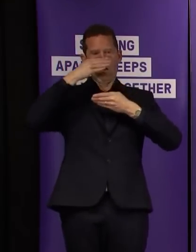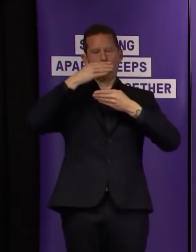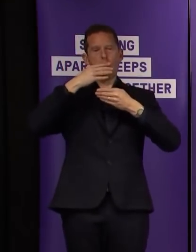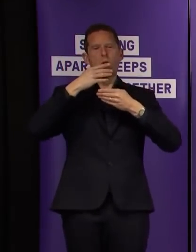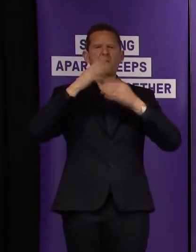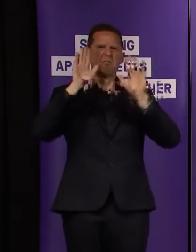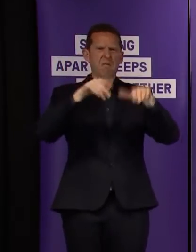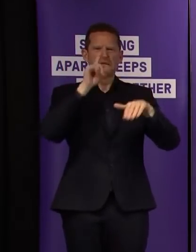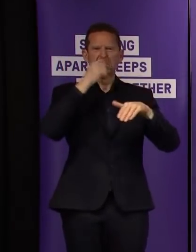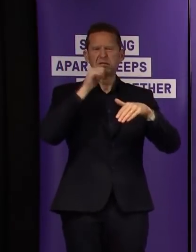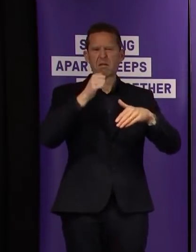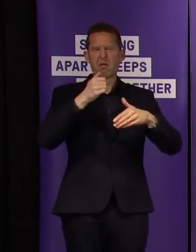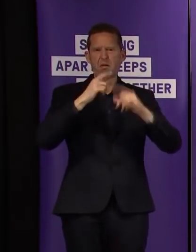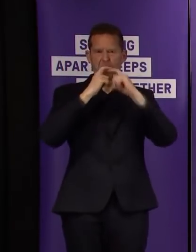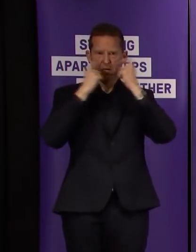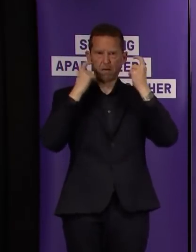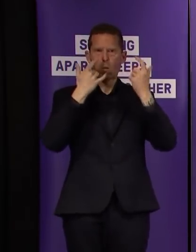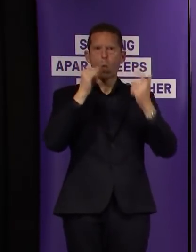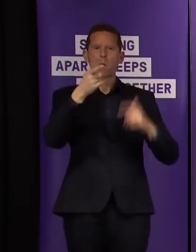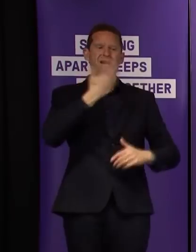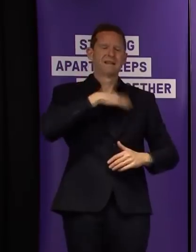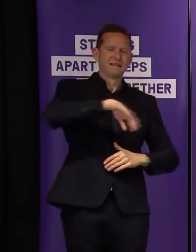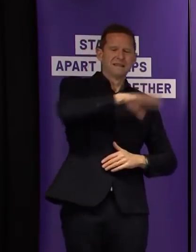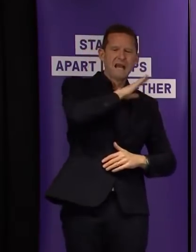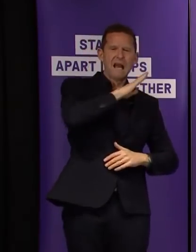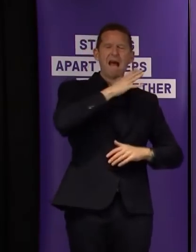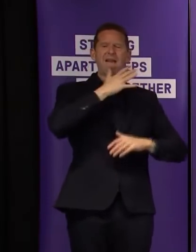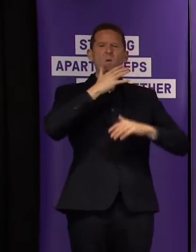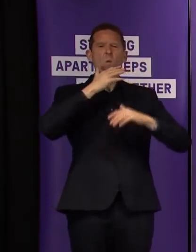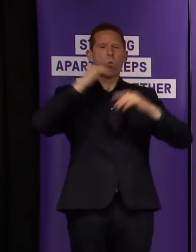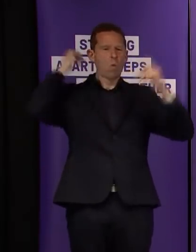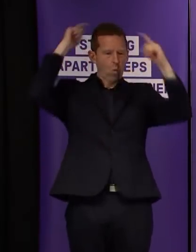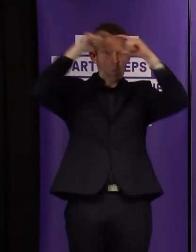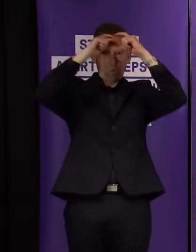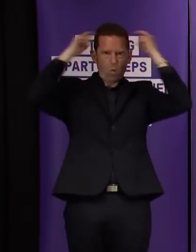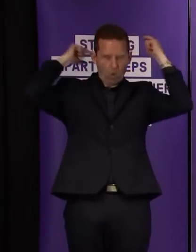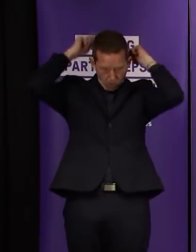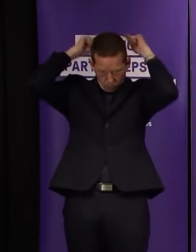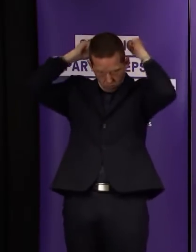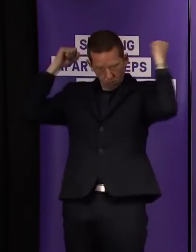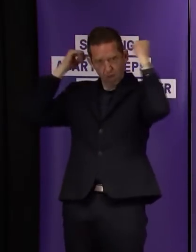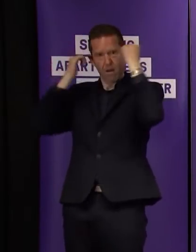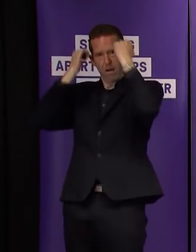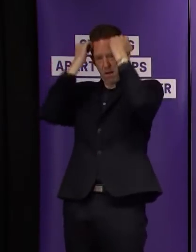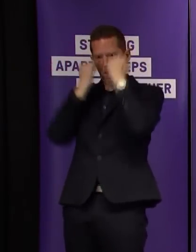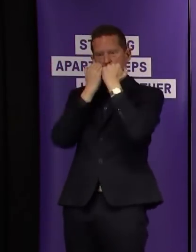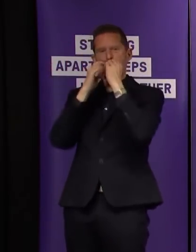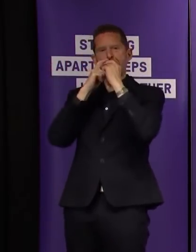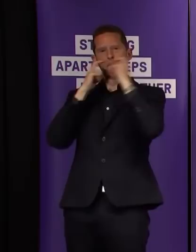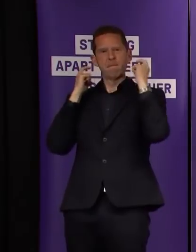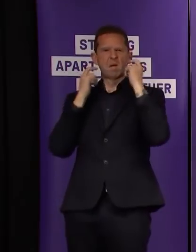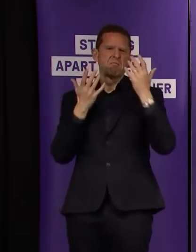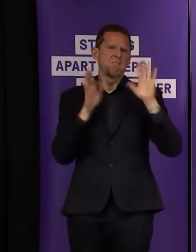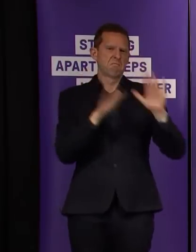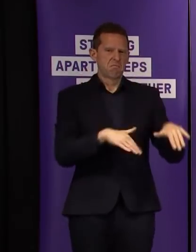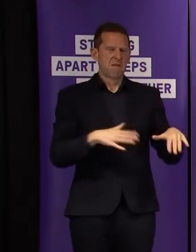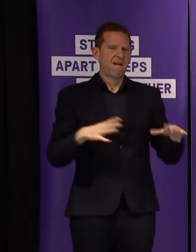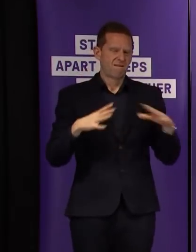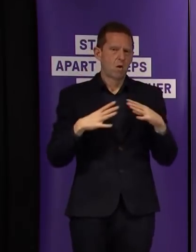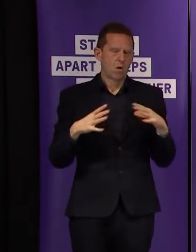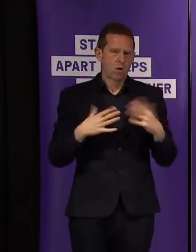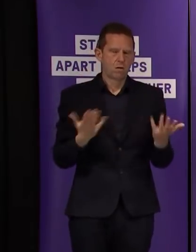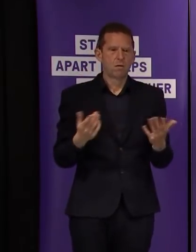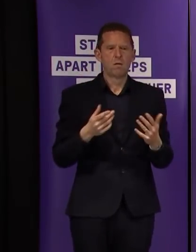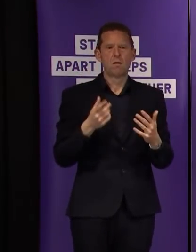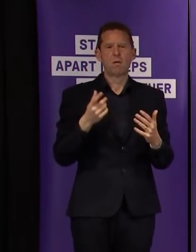access something. And so having a scarf or bandana is an option for people so that they wouldn't be fined, so that they would have something